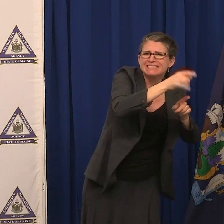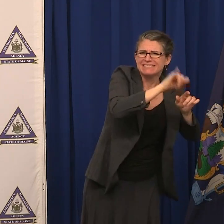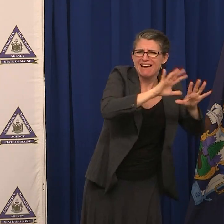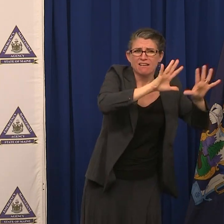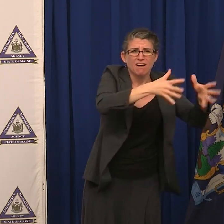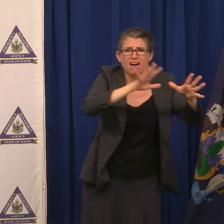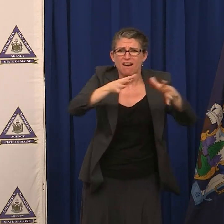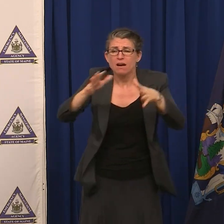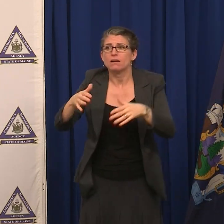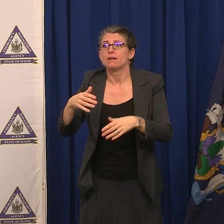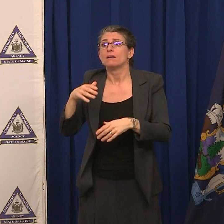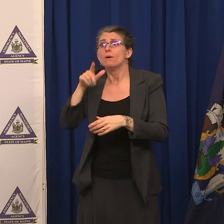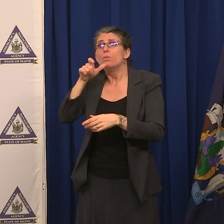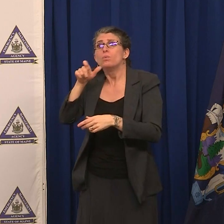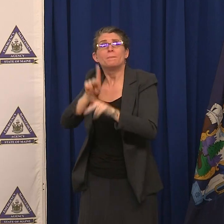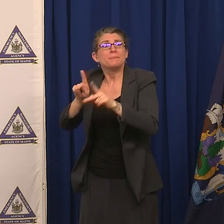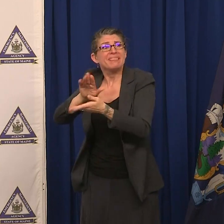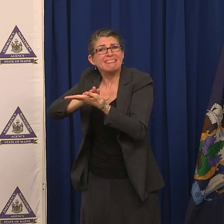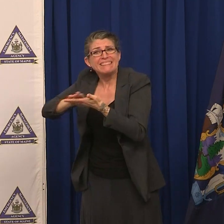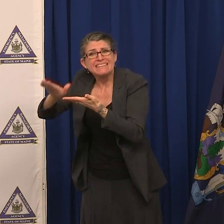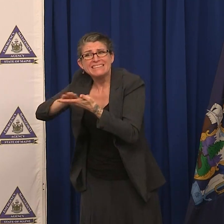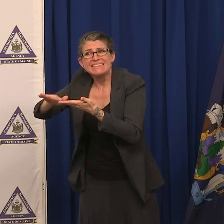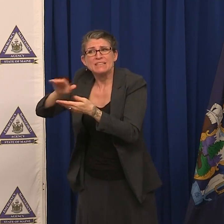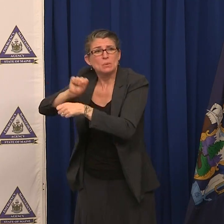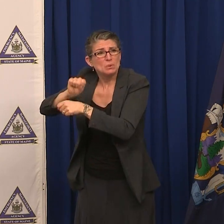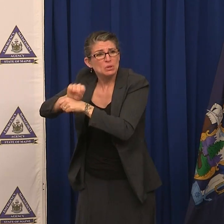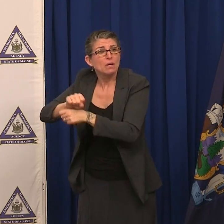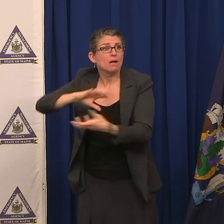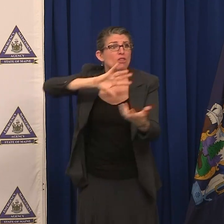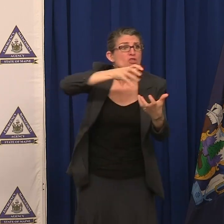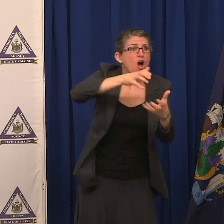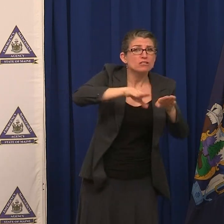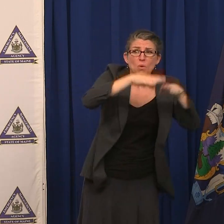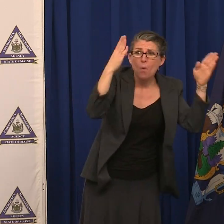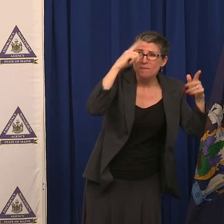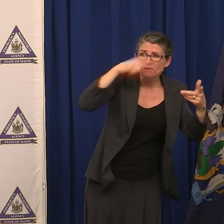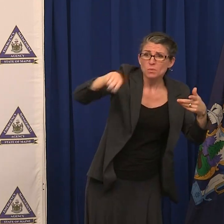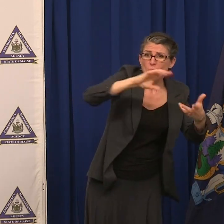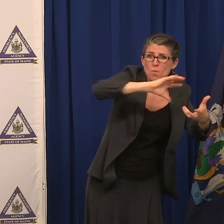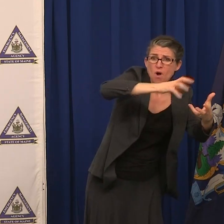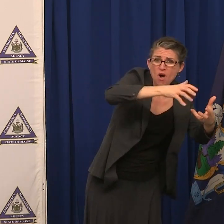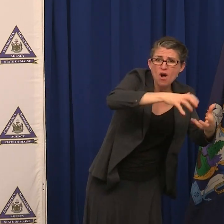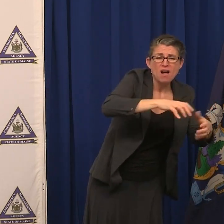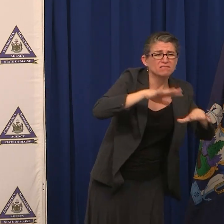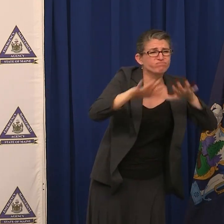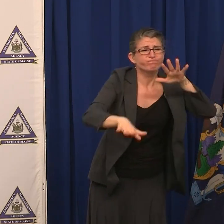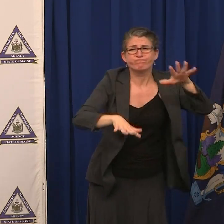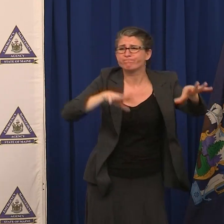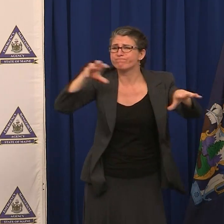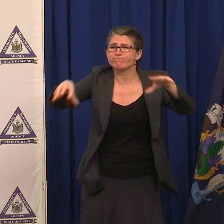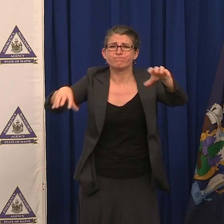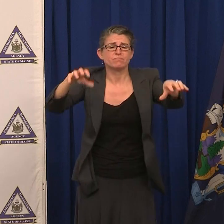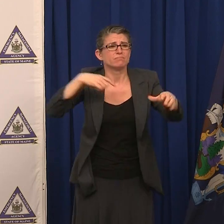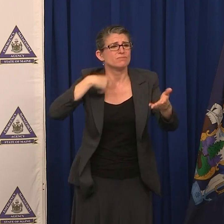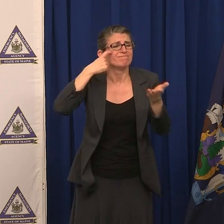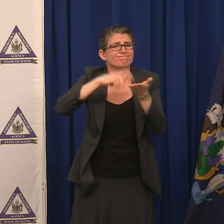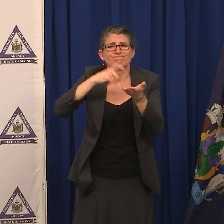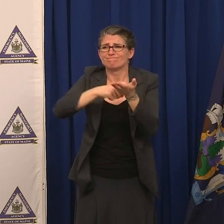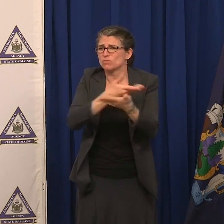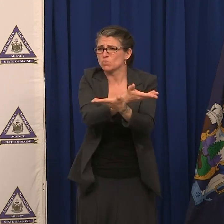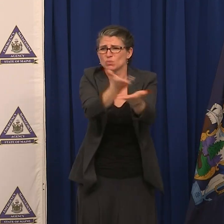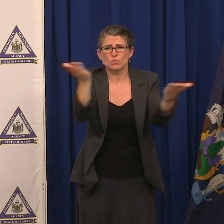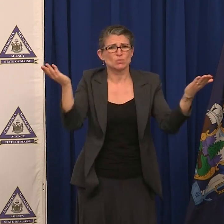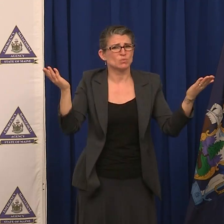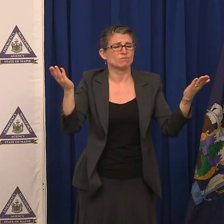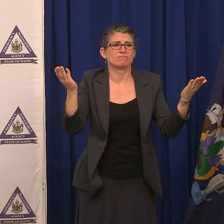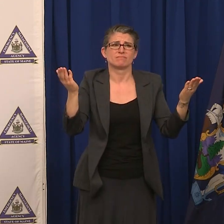folks, everybody in the healthcare system right now, who, while the rest of us are heeding the advice of public health officials to stay